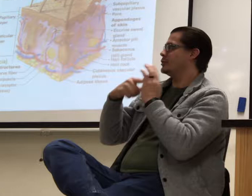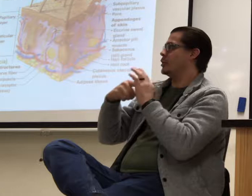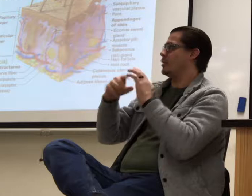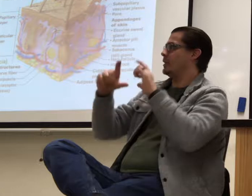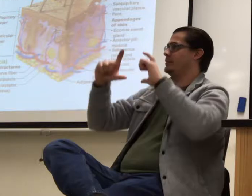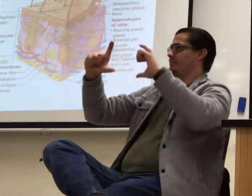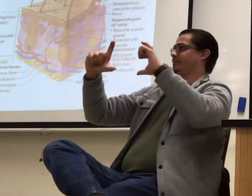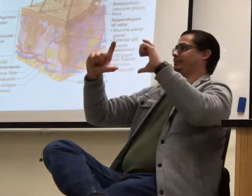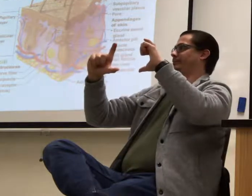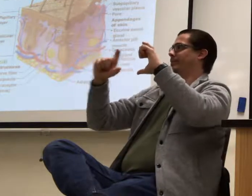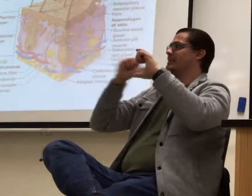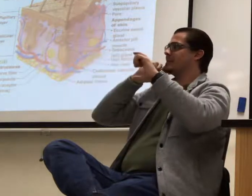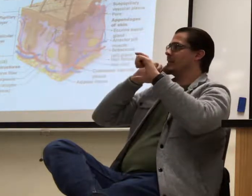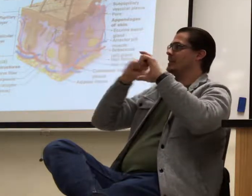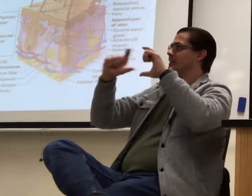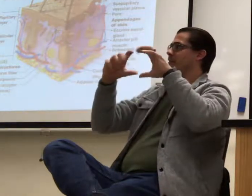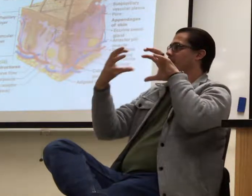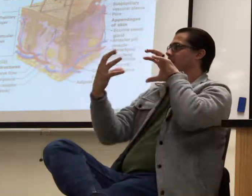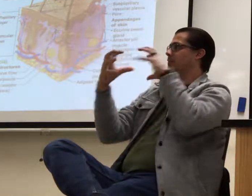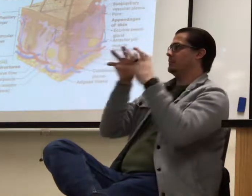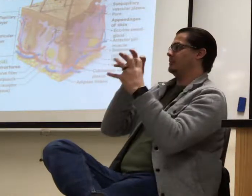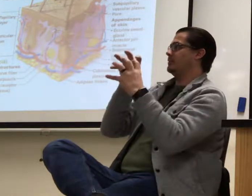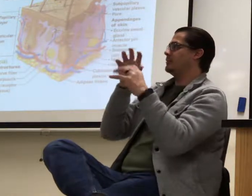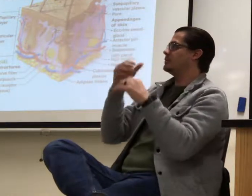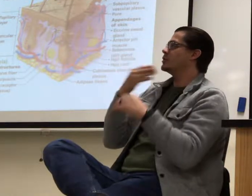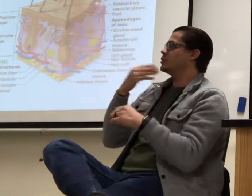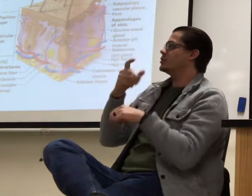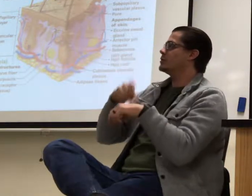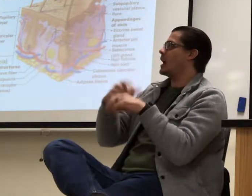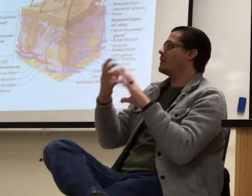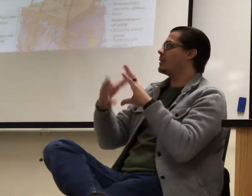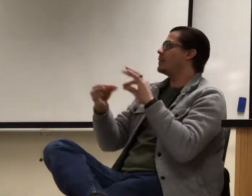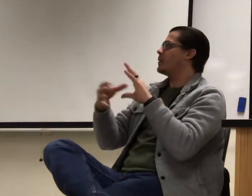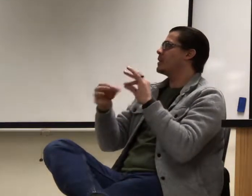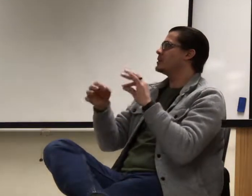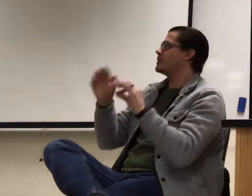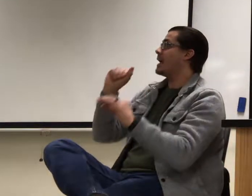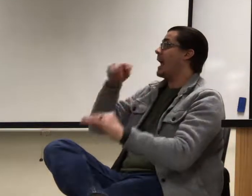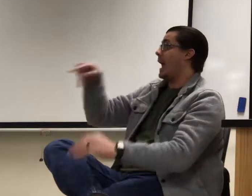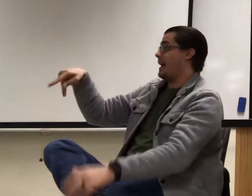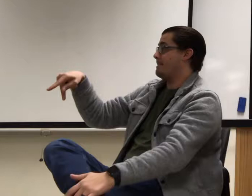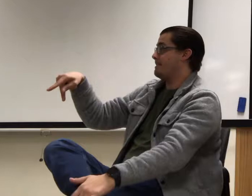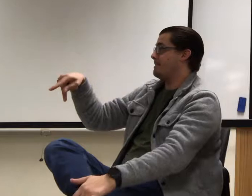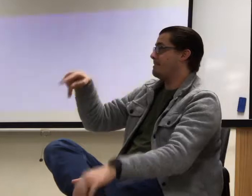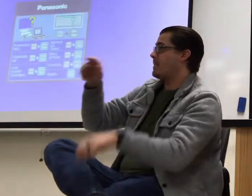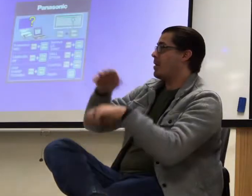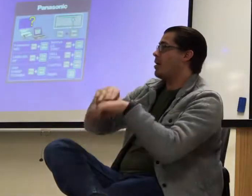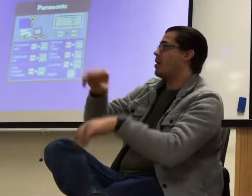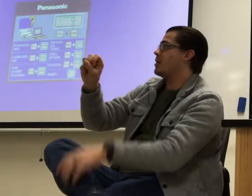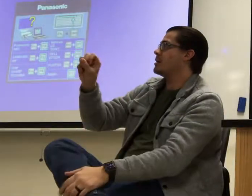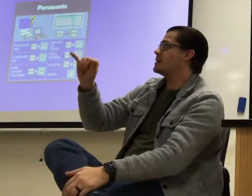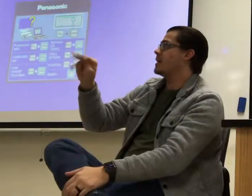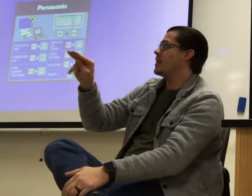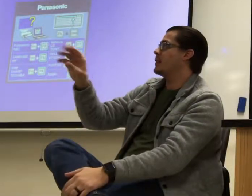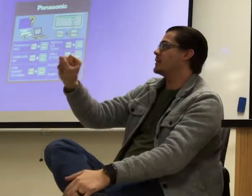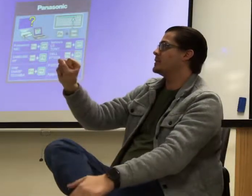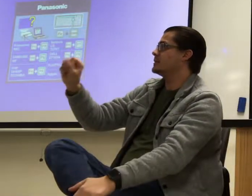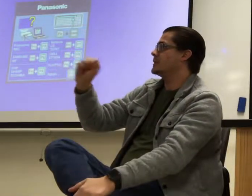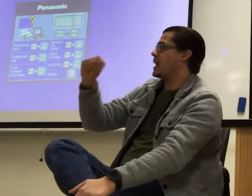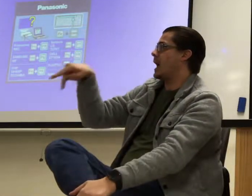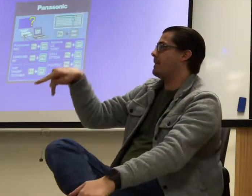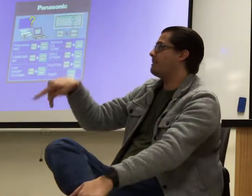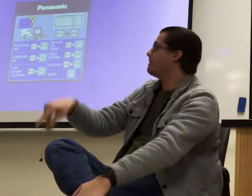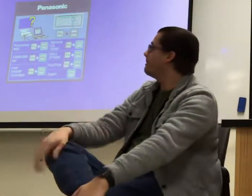And this is a good time to mention the app, I was on the syllabus.